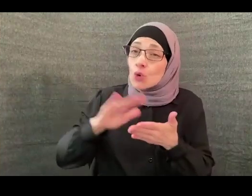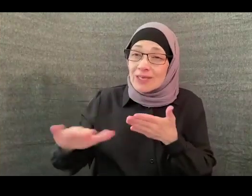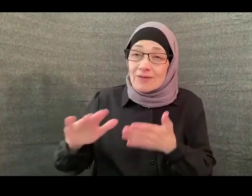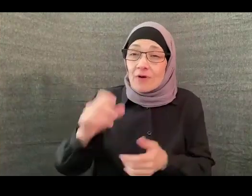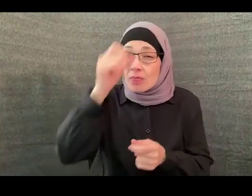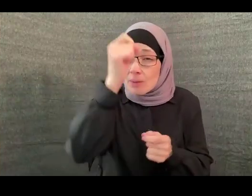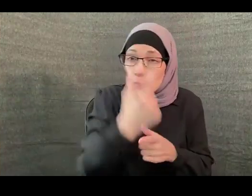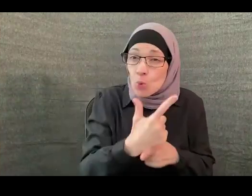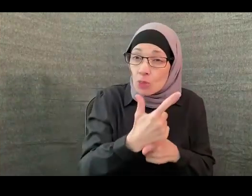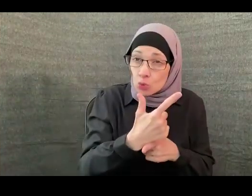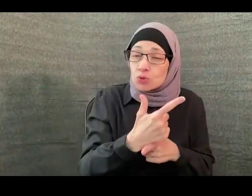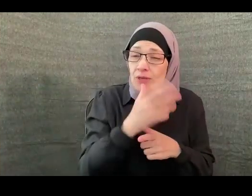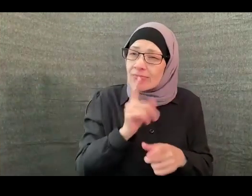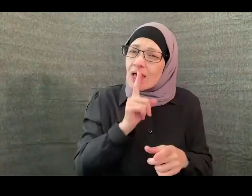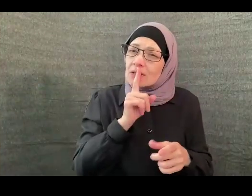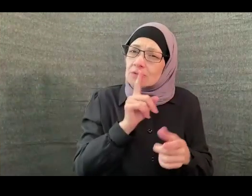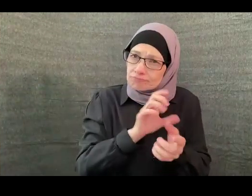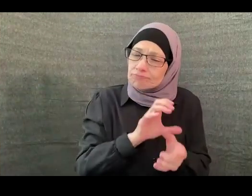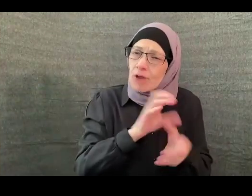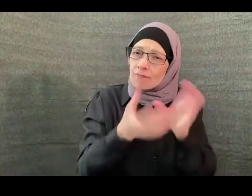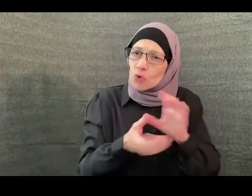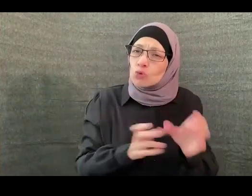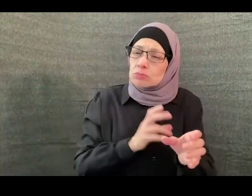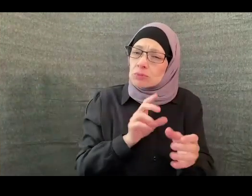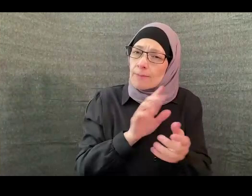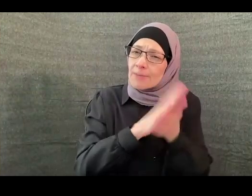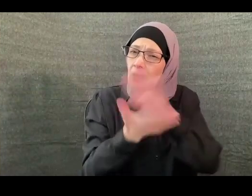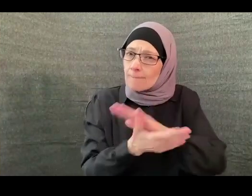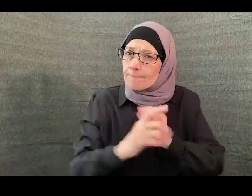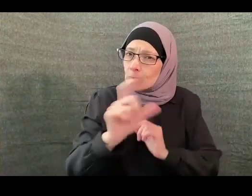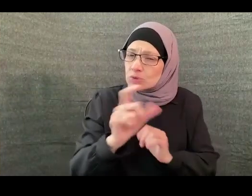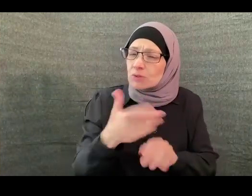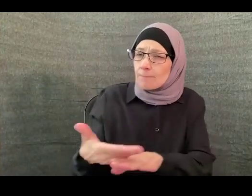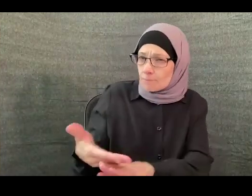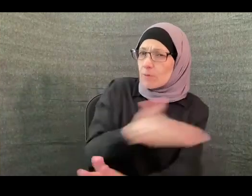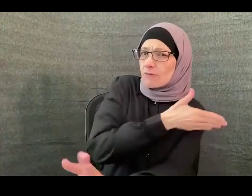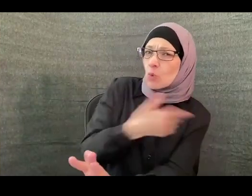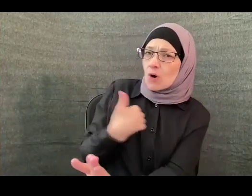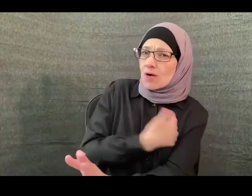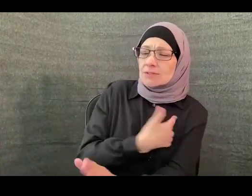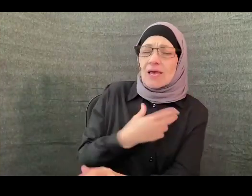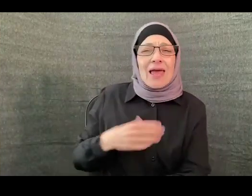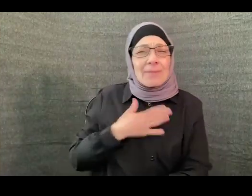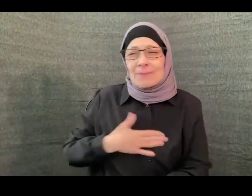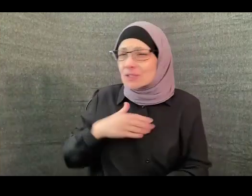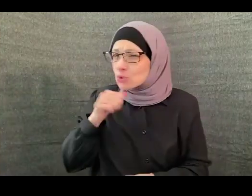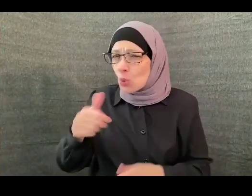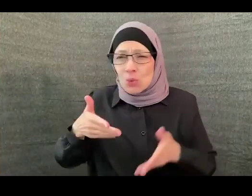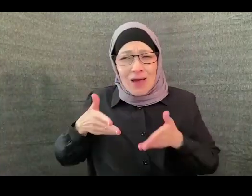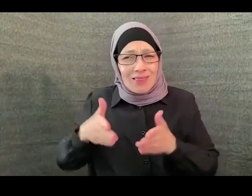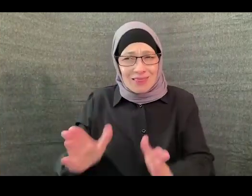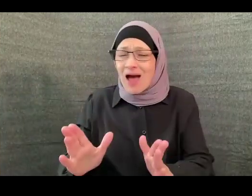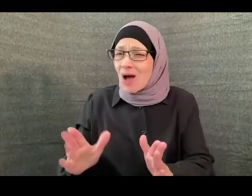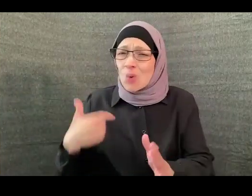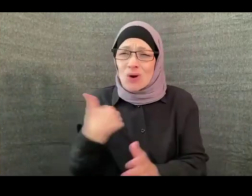us, and do not make in our hearts grudges and